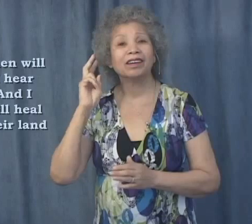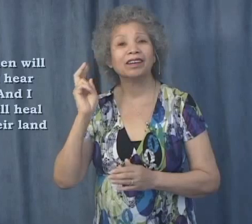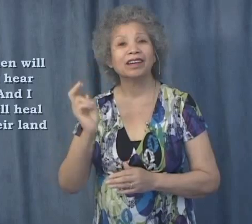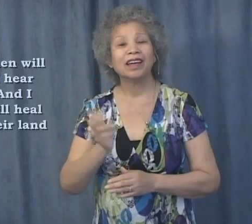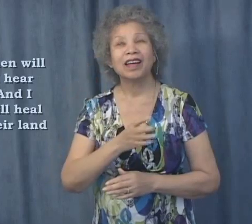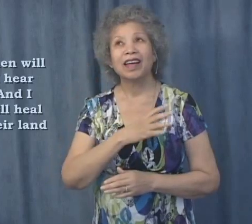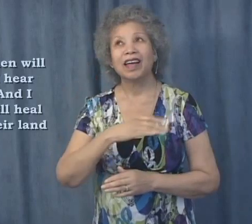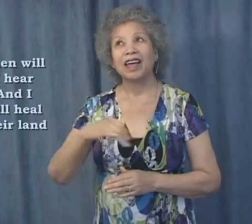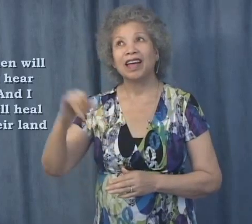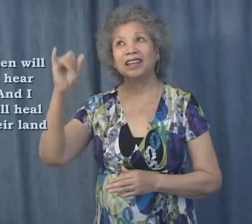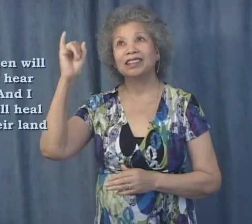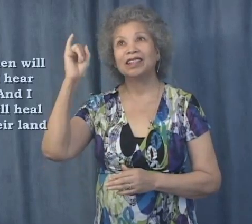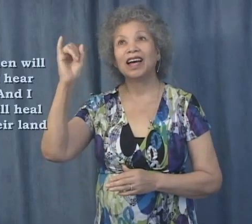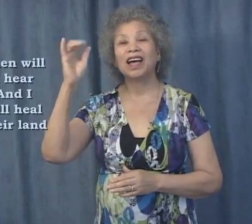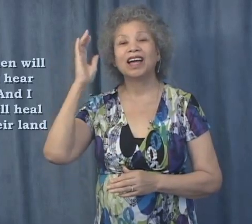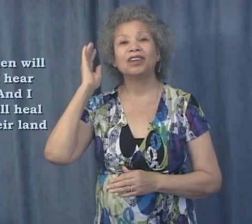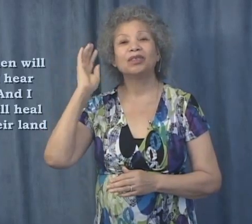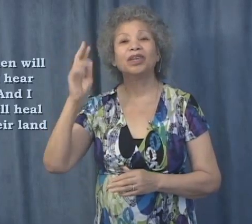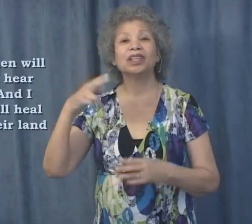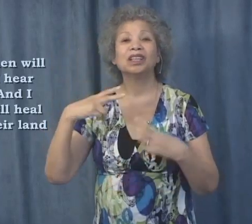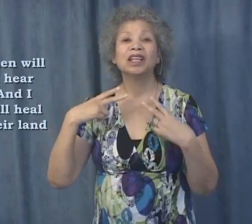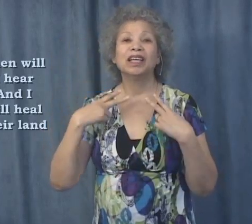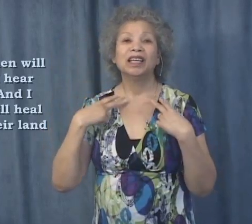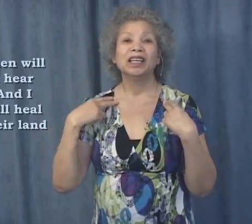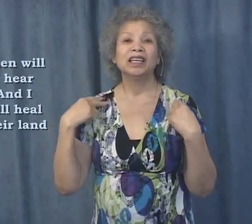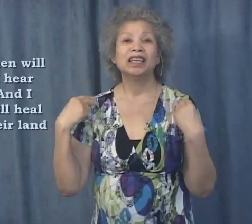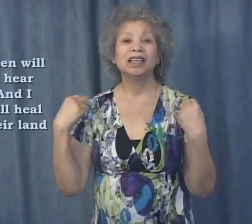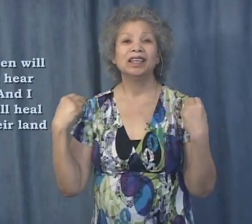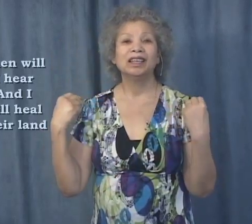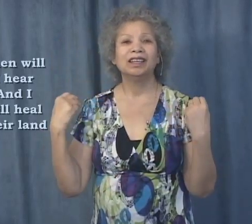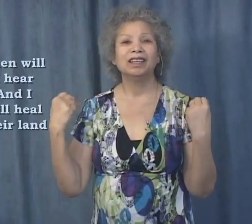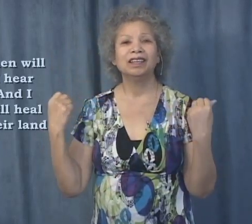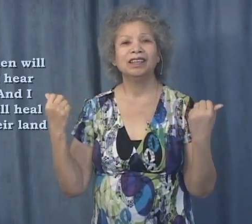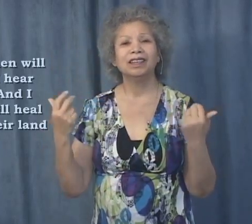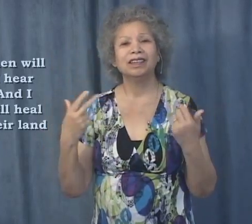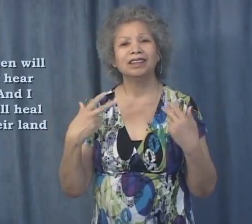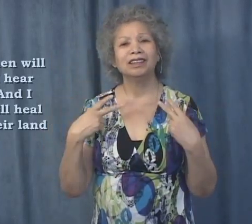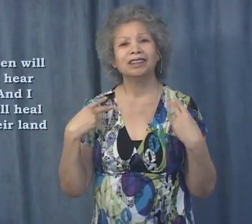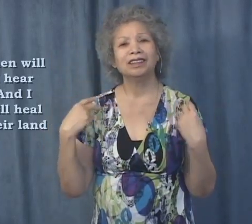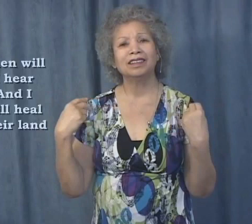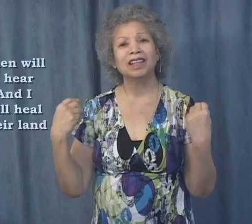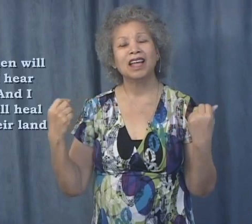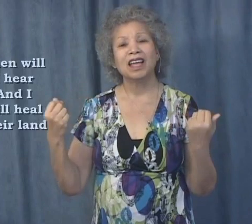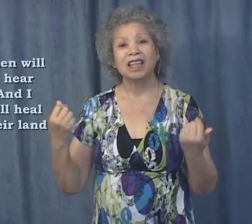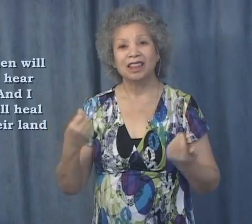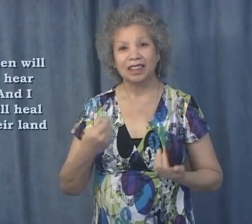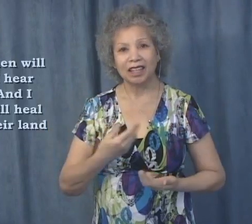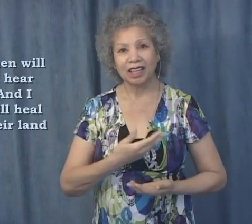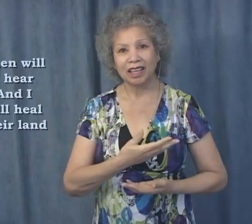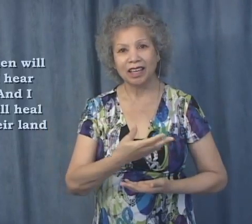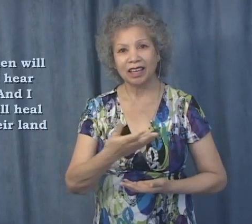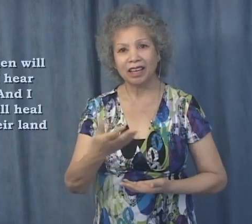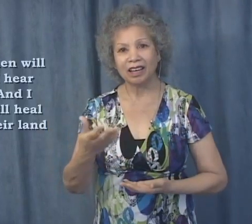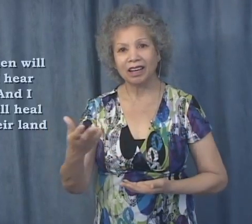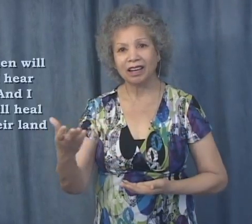and I will heal their